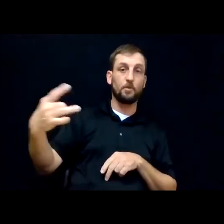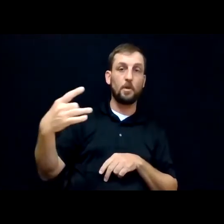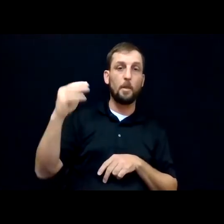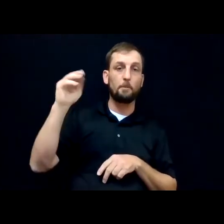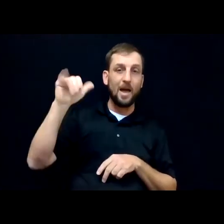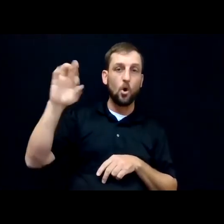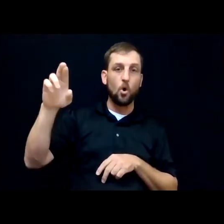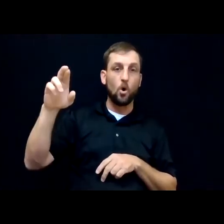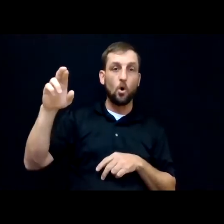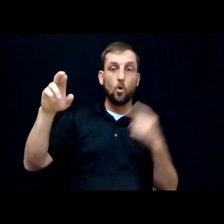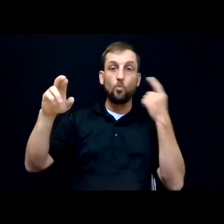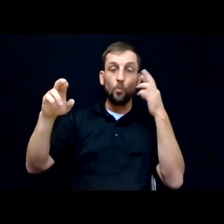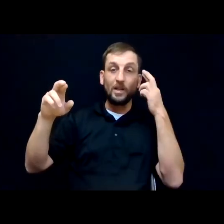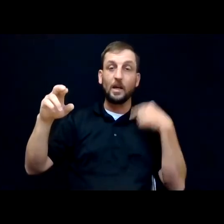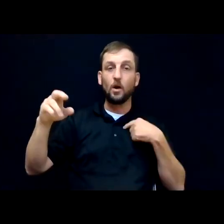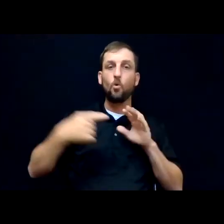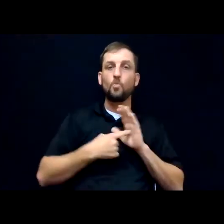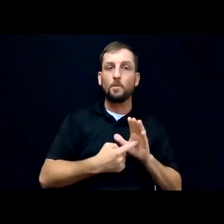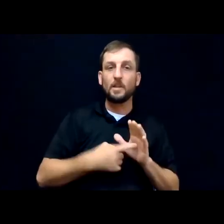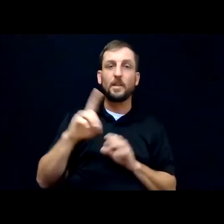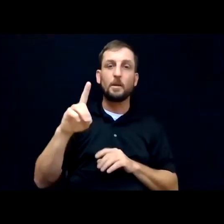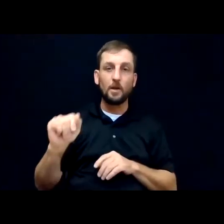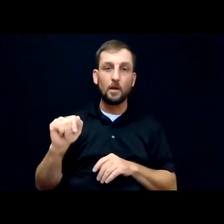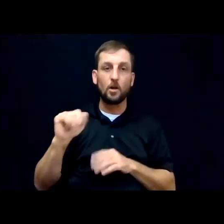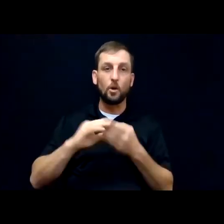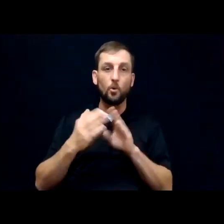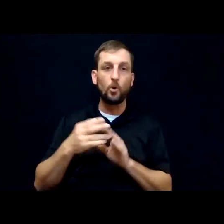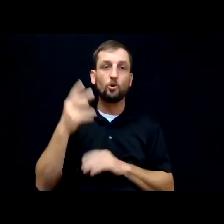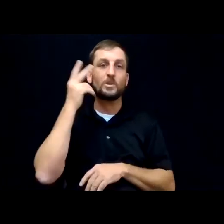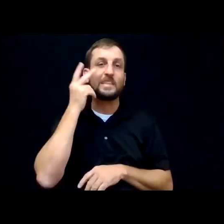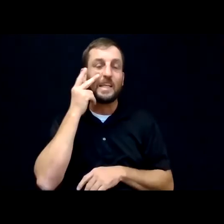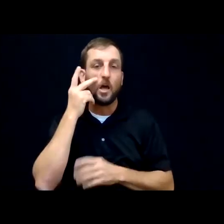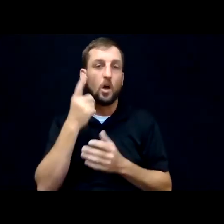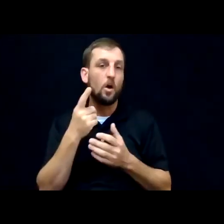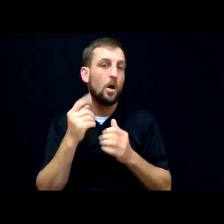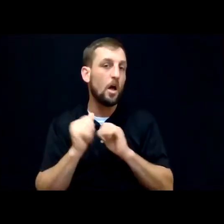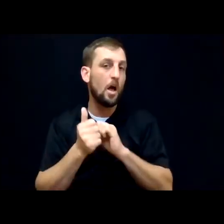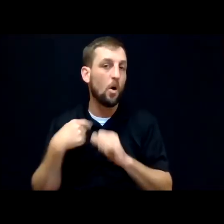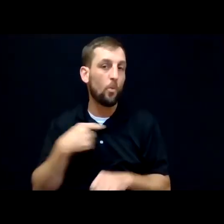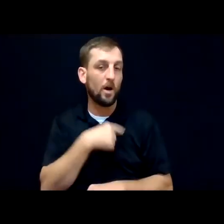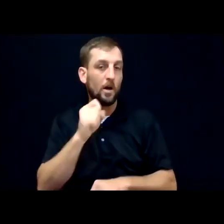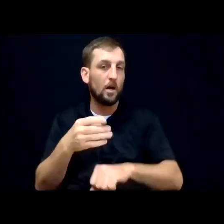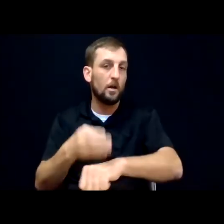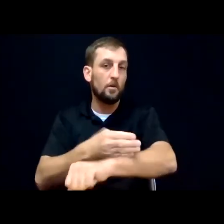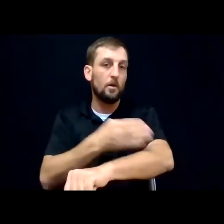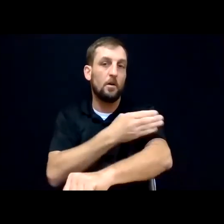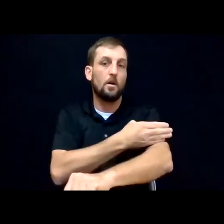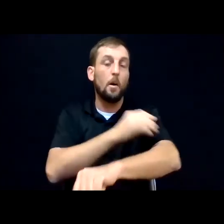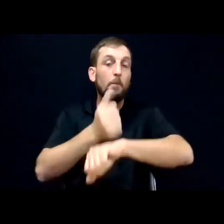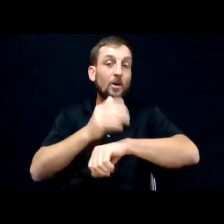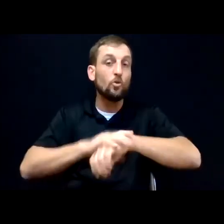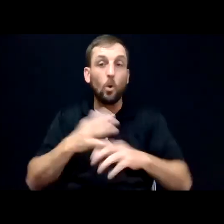disabled community and see what enhancements we could make based off of feedback